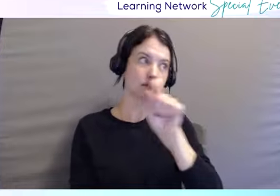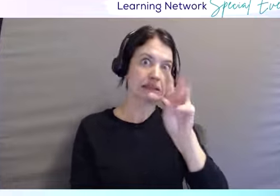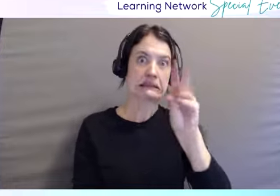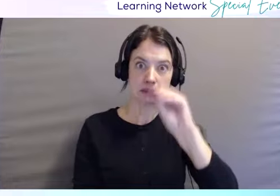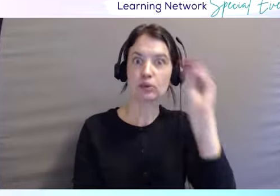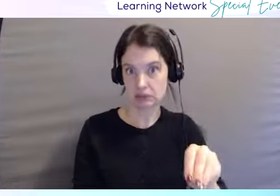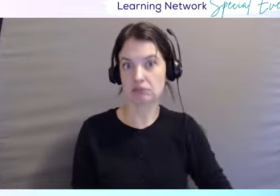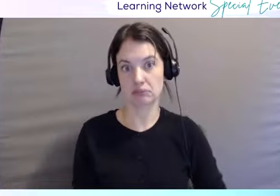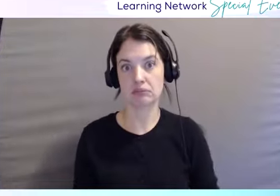Now, these issues